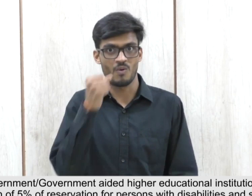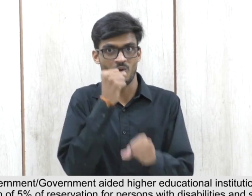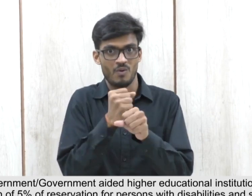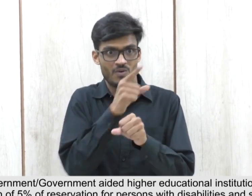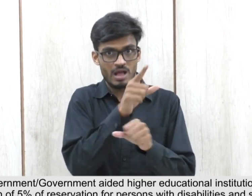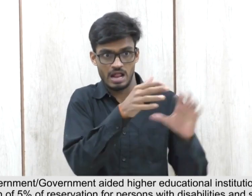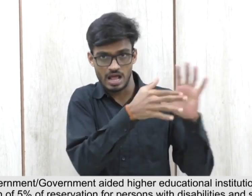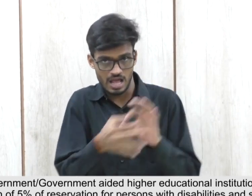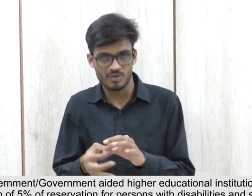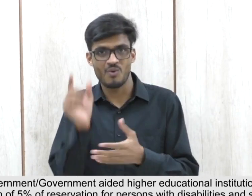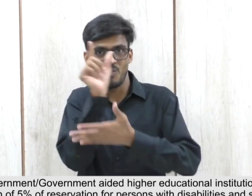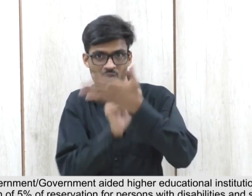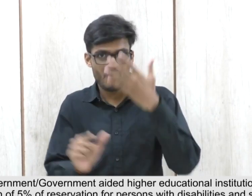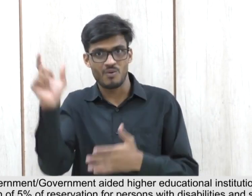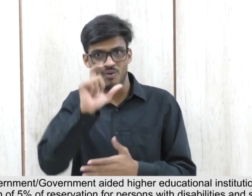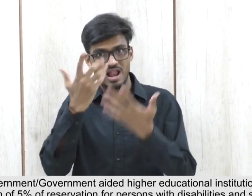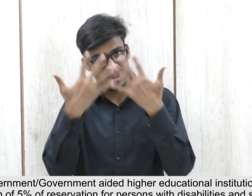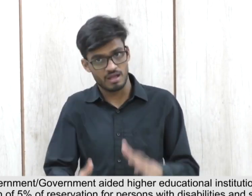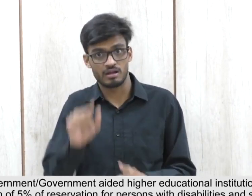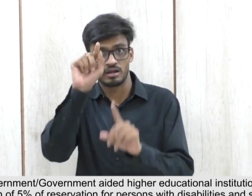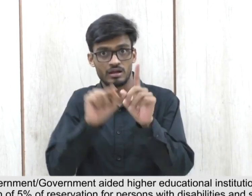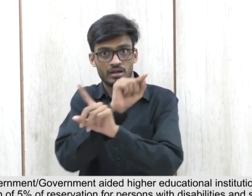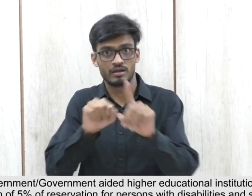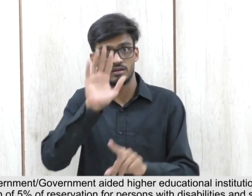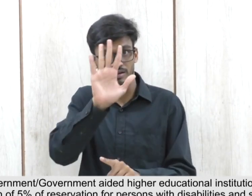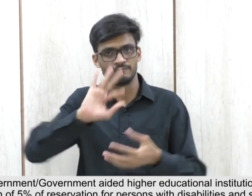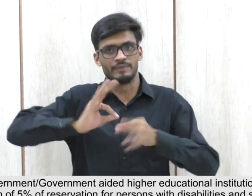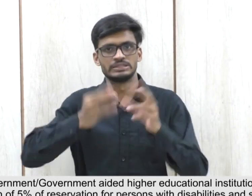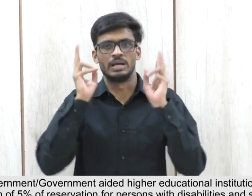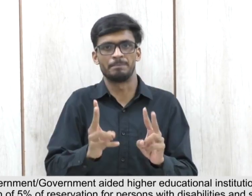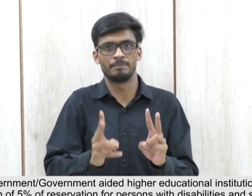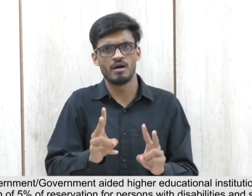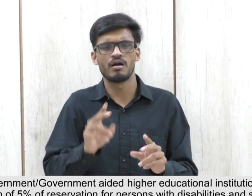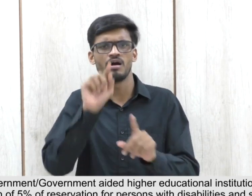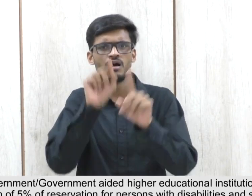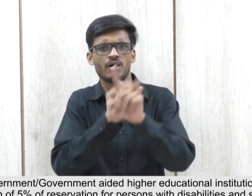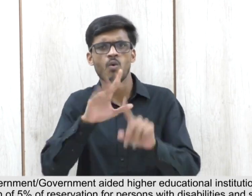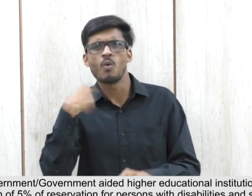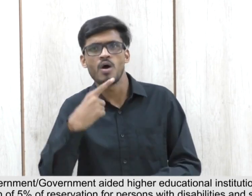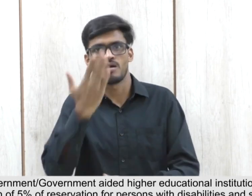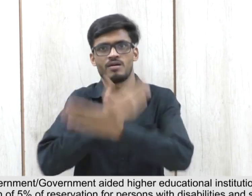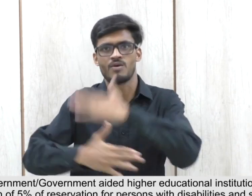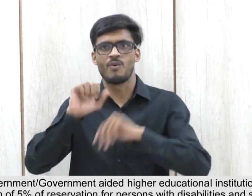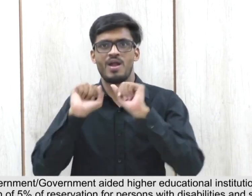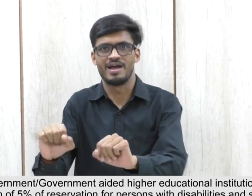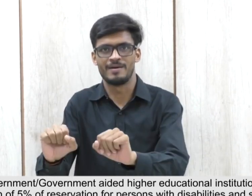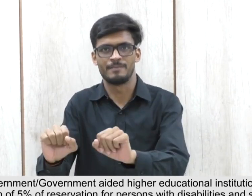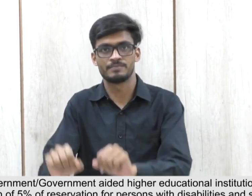Every government and government-aided higher educational institution to ensure implementation of 5% of reservation for persons